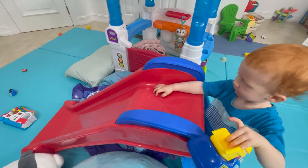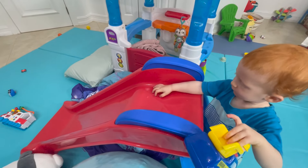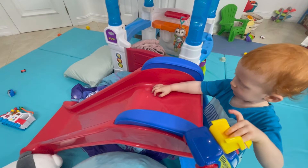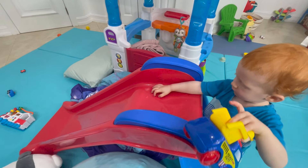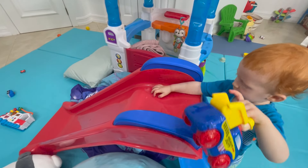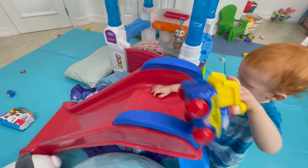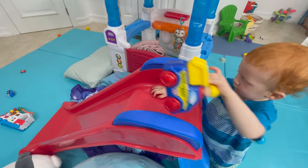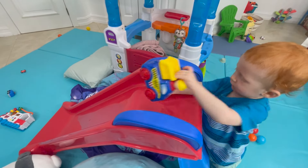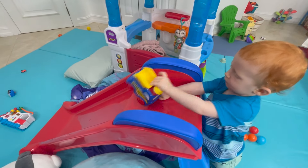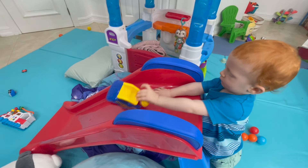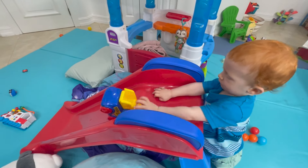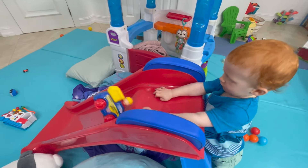Wow!